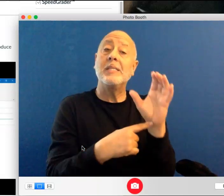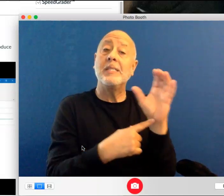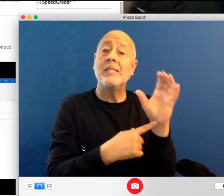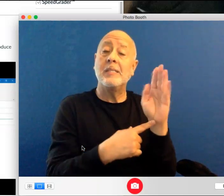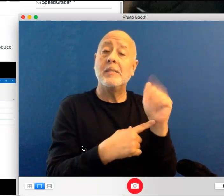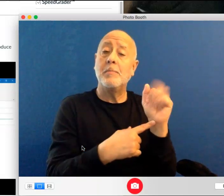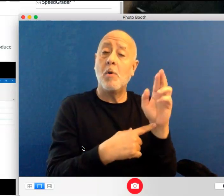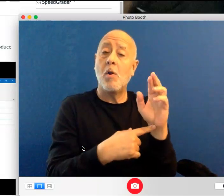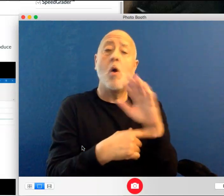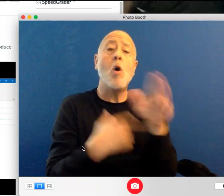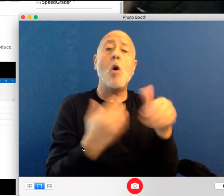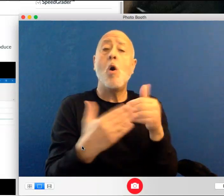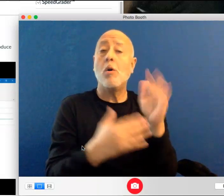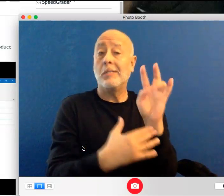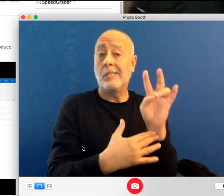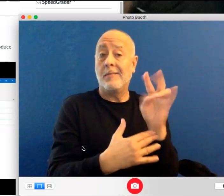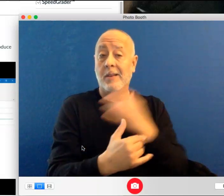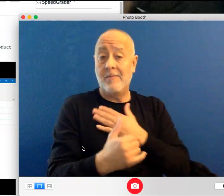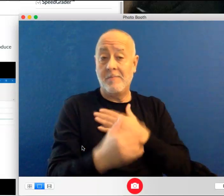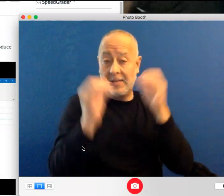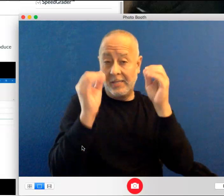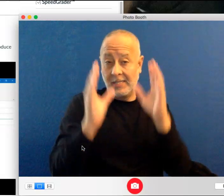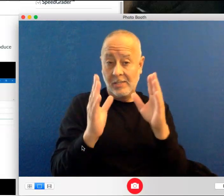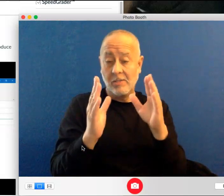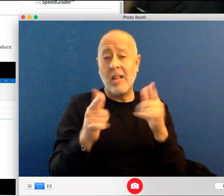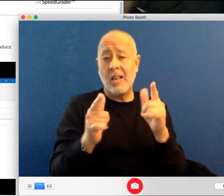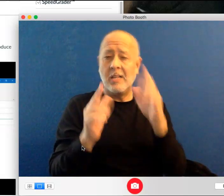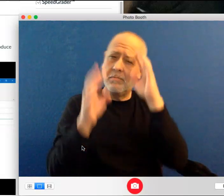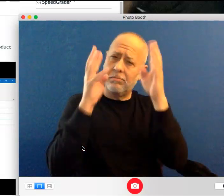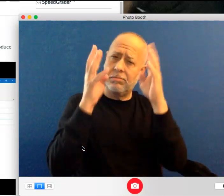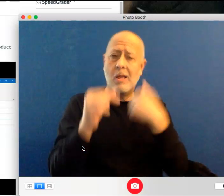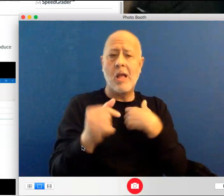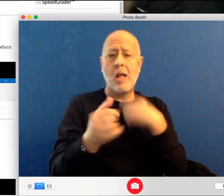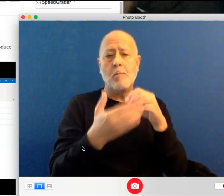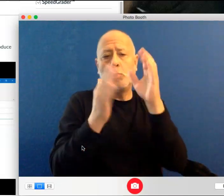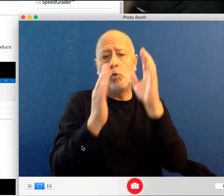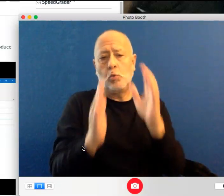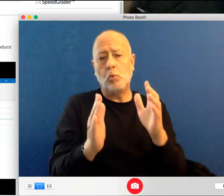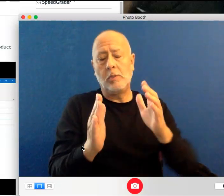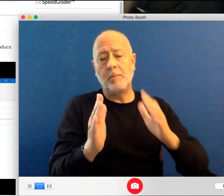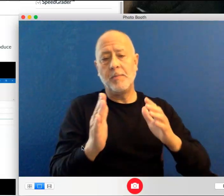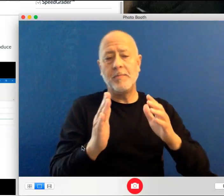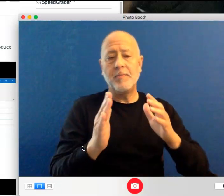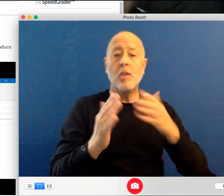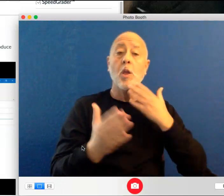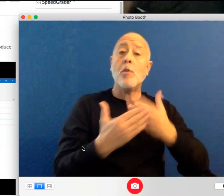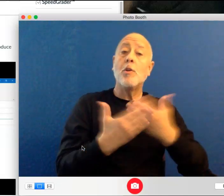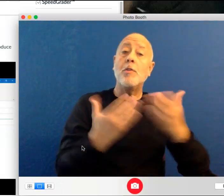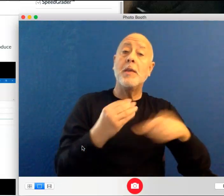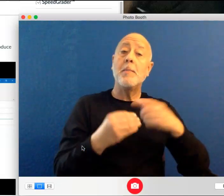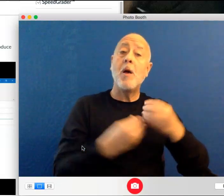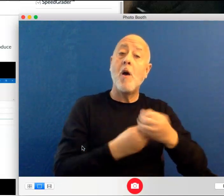all 7 of my teachers. Let's pretend I'm a student this time, okay? So the good thing about the